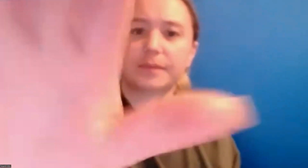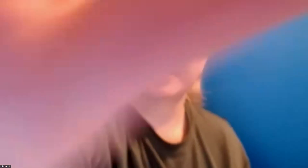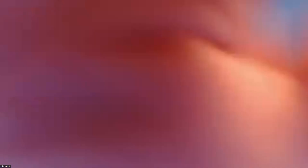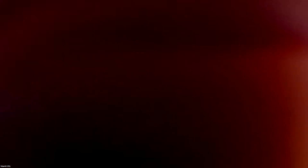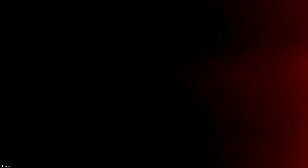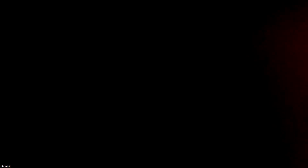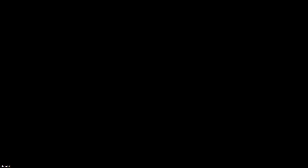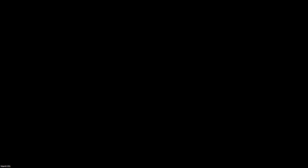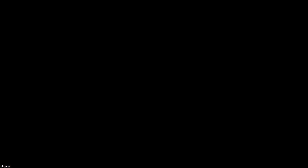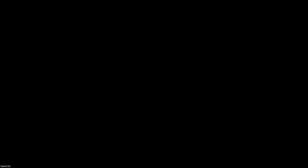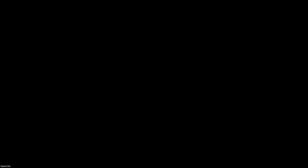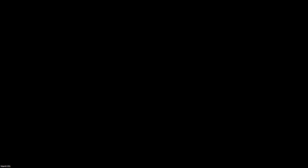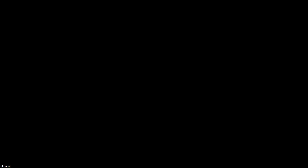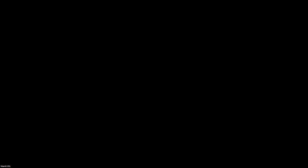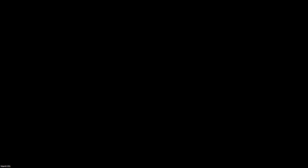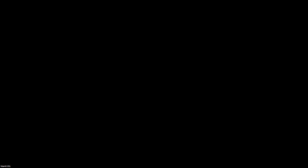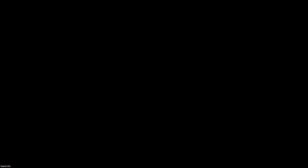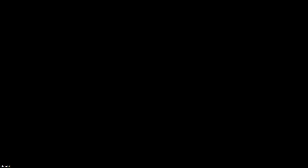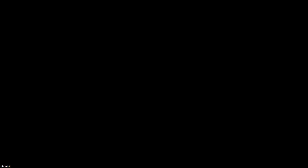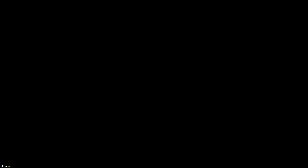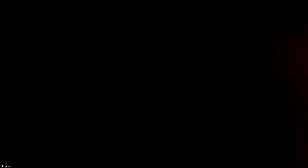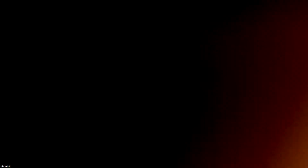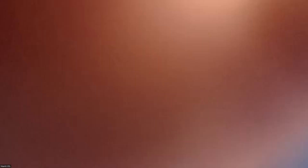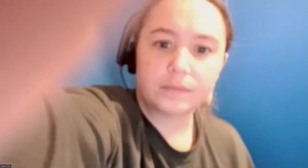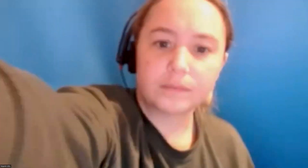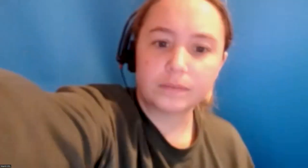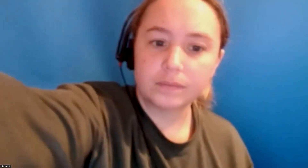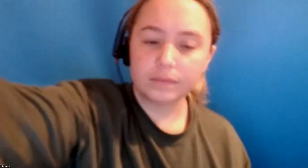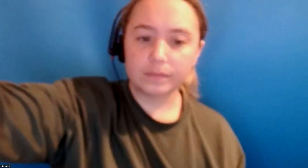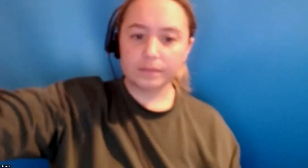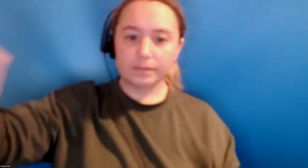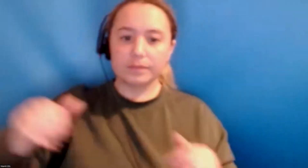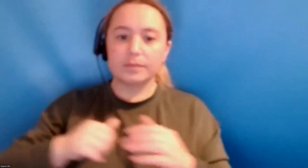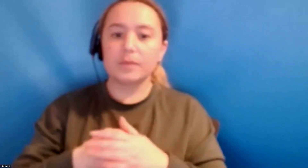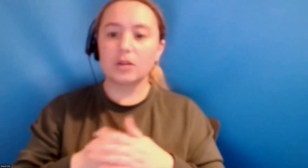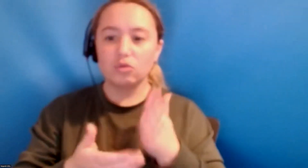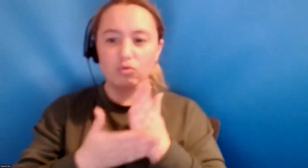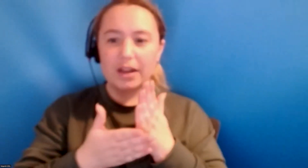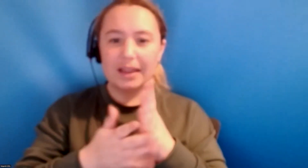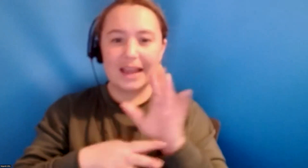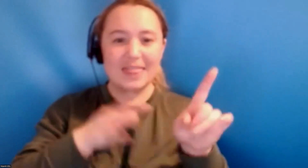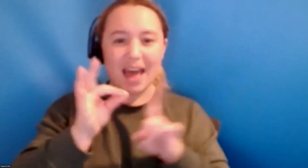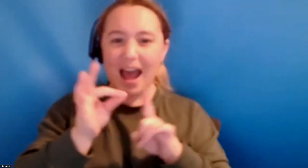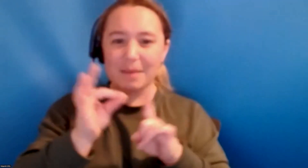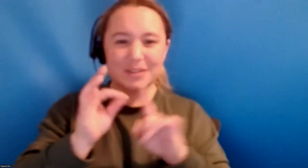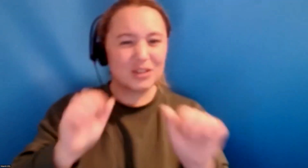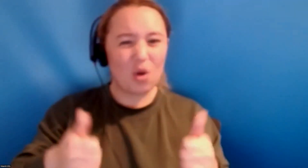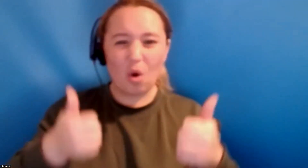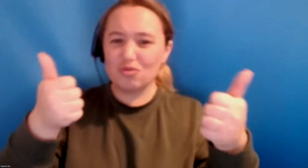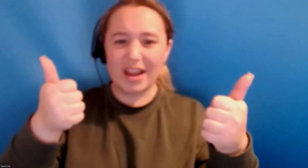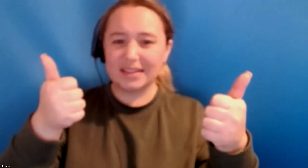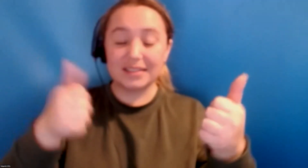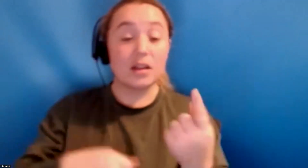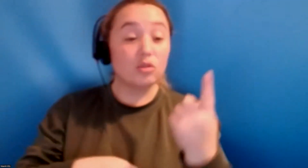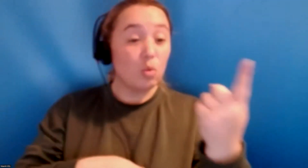Varying levels of usefulness, I think, is maybe a nice way of putting it. That Certainly there was one comment